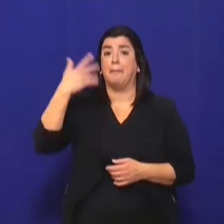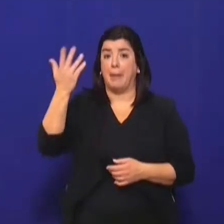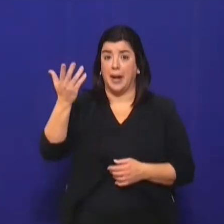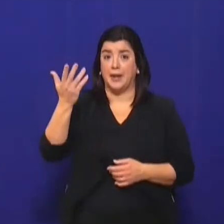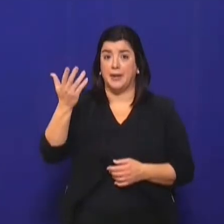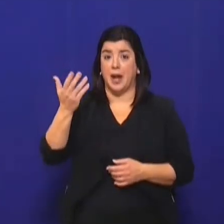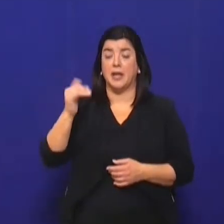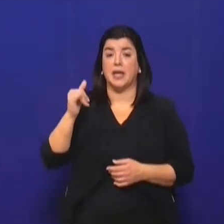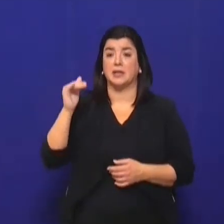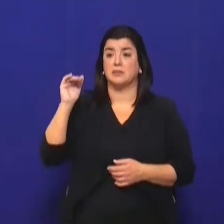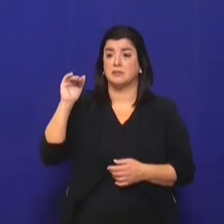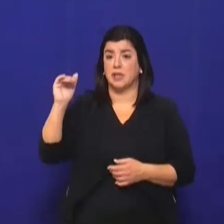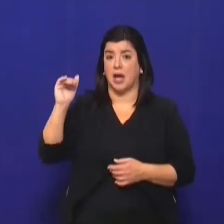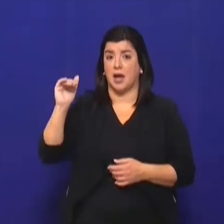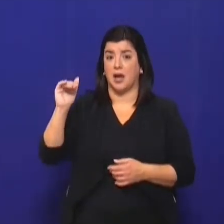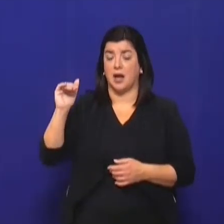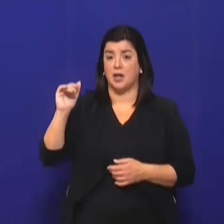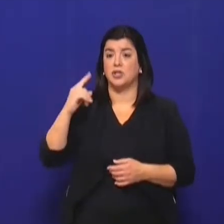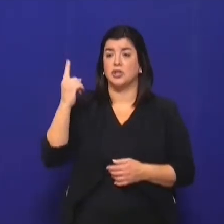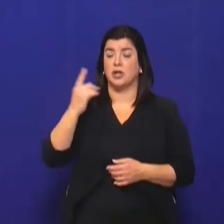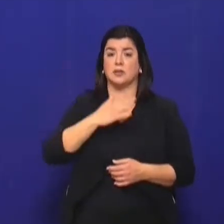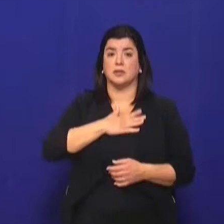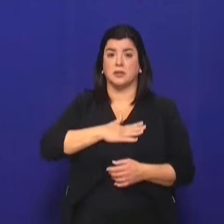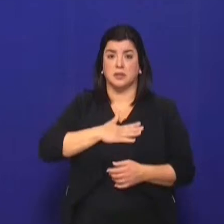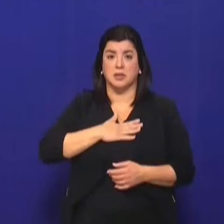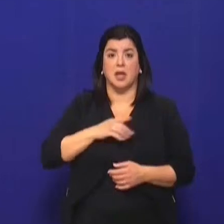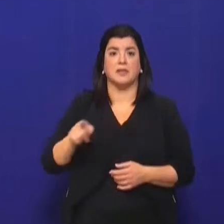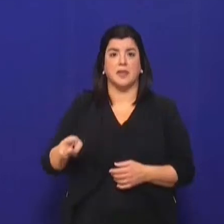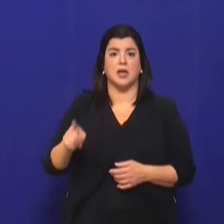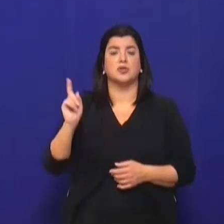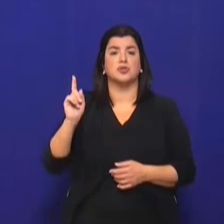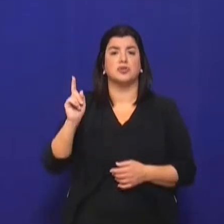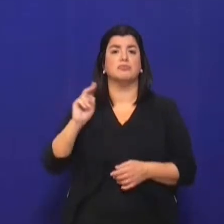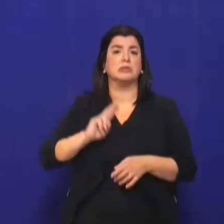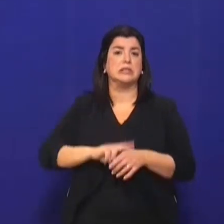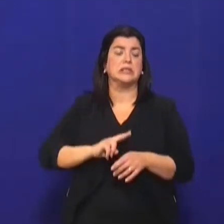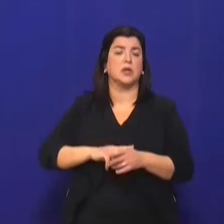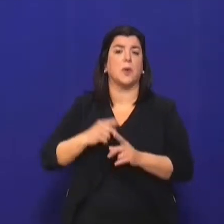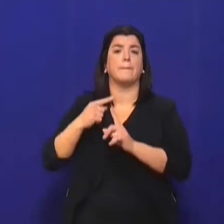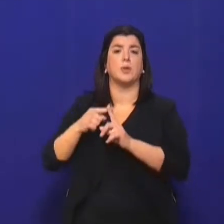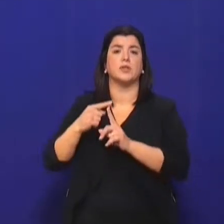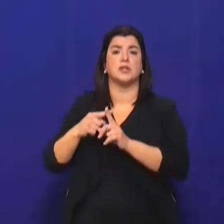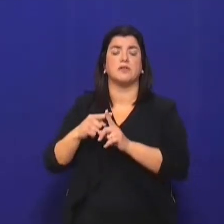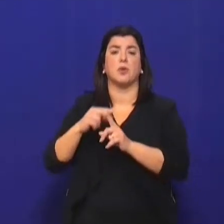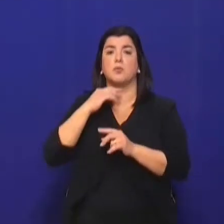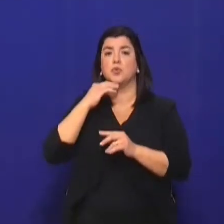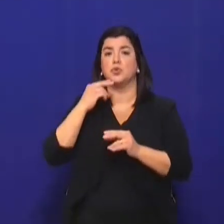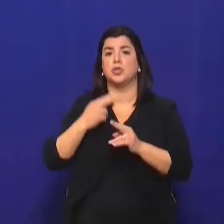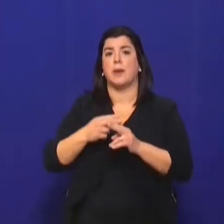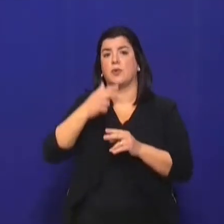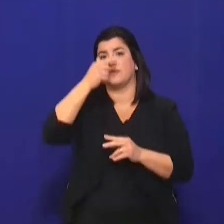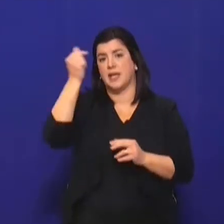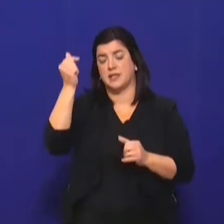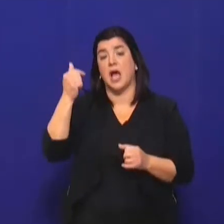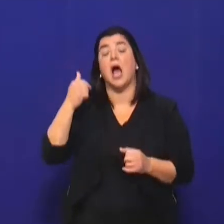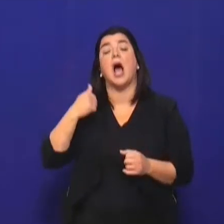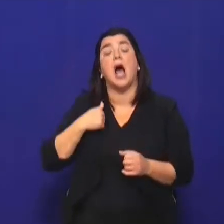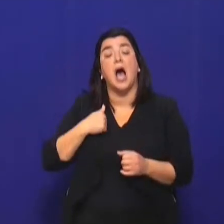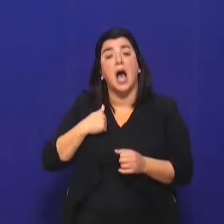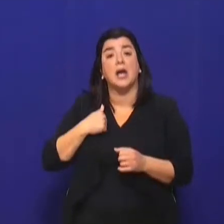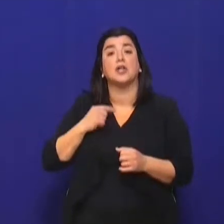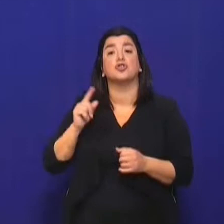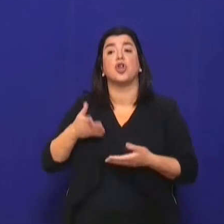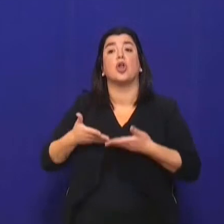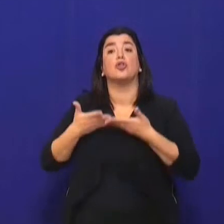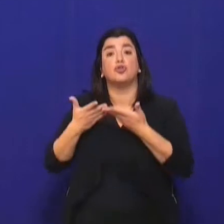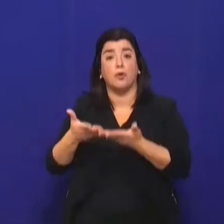fl-istess dar u jekk xi ħadd ħareġ bis-sintomi huma jagħmlu assumption li dan jista' jkun pożittiv u ma jqogħdux jagħmlu dan it-test. Però aħna noffru